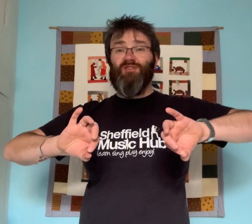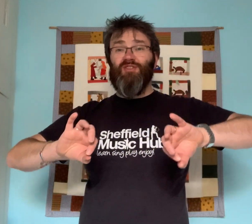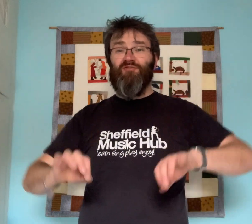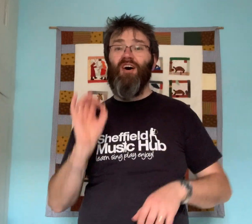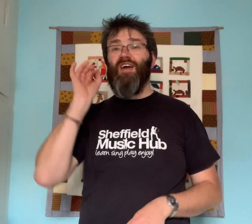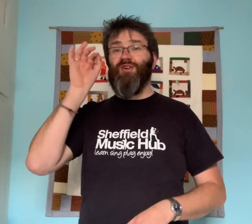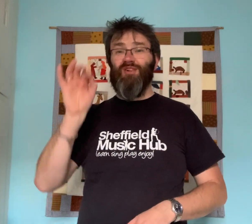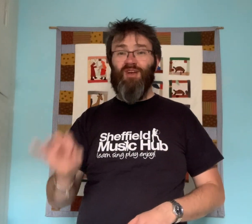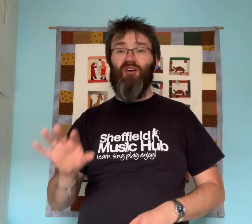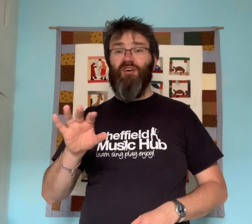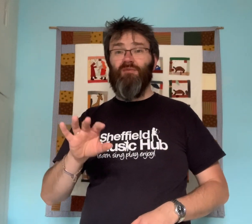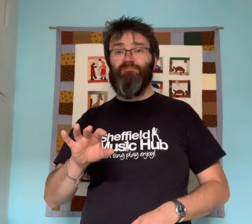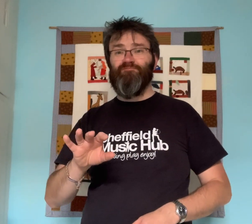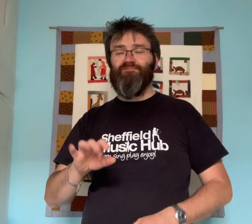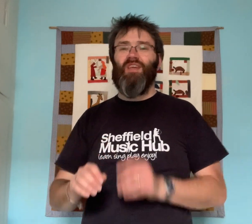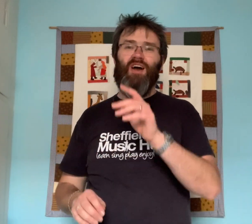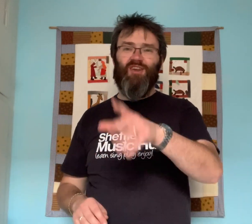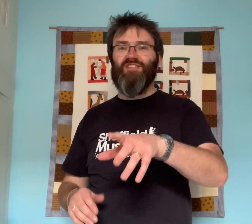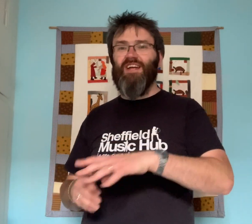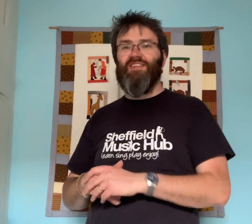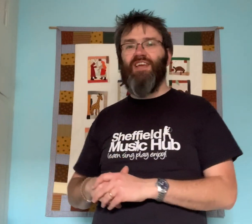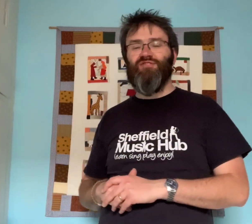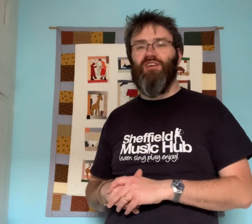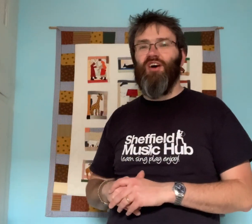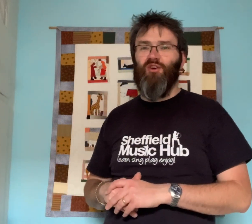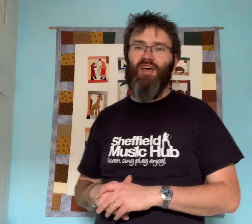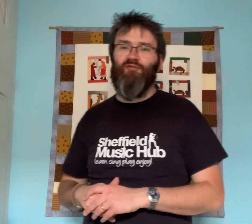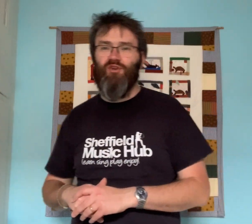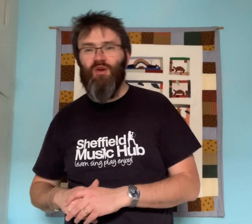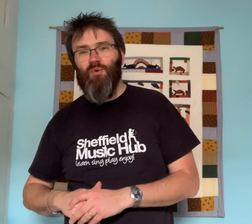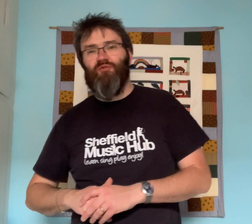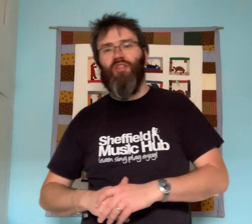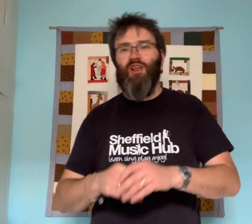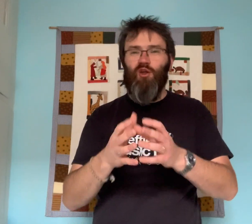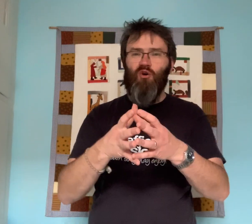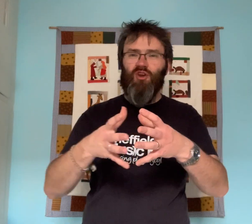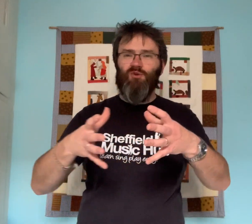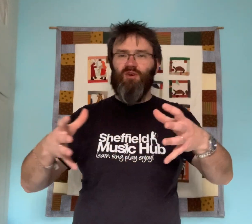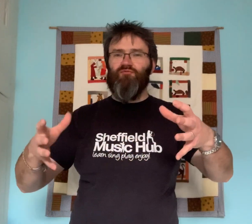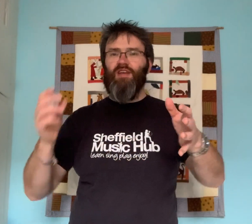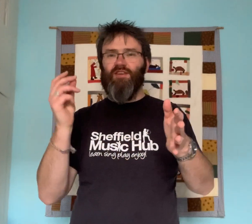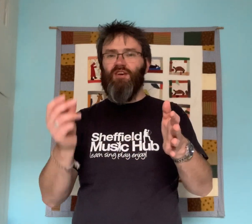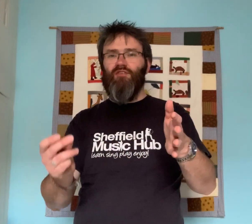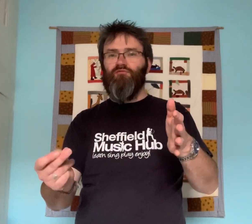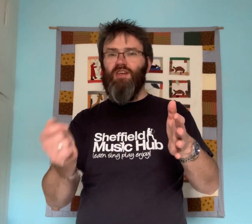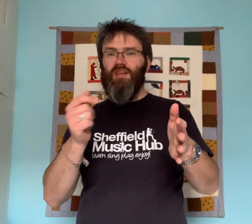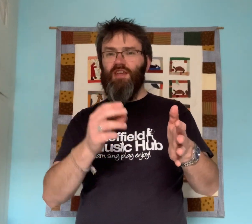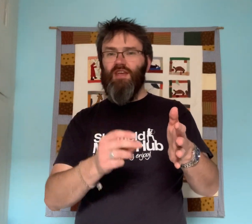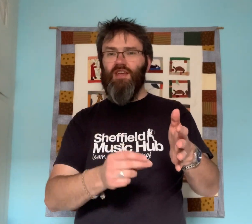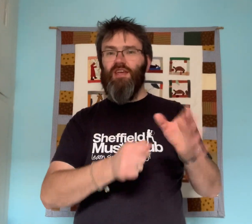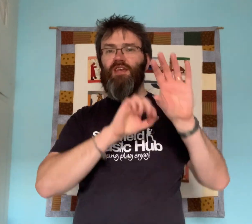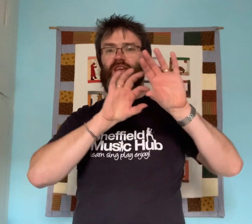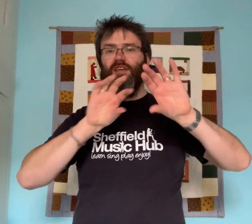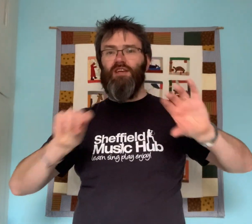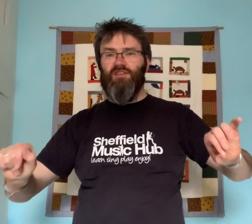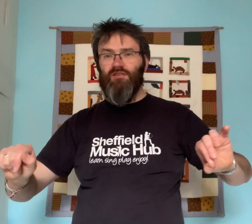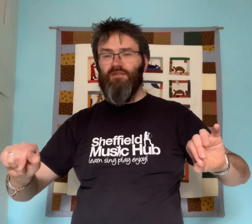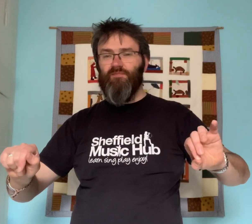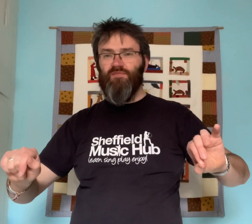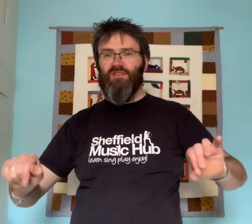the final cover. And I just added the extra line on there for you. We've got that long note on read. Read. It's